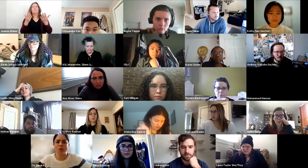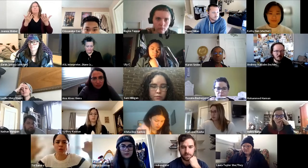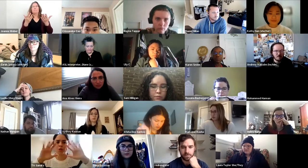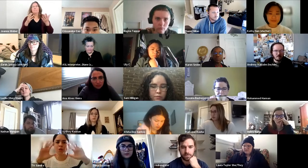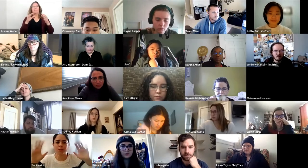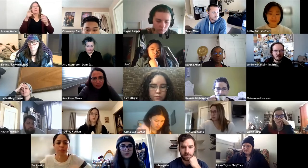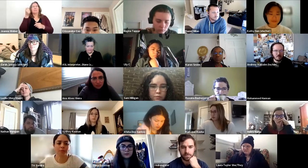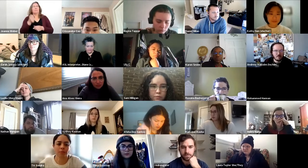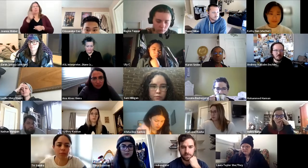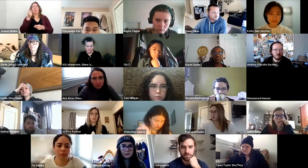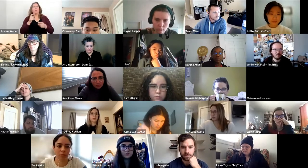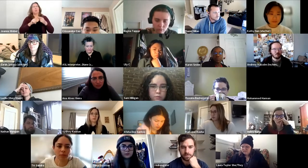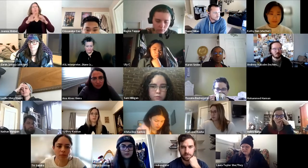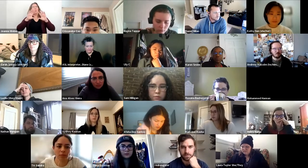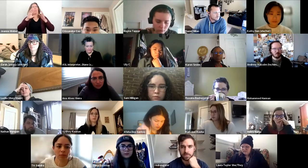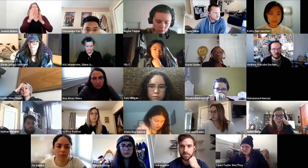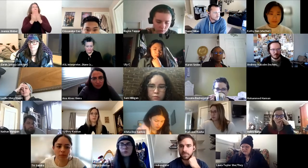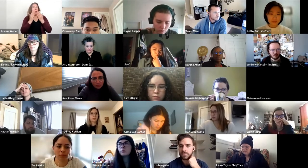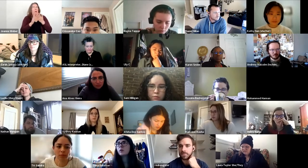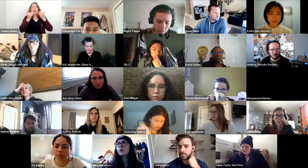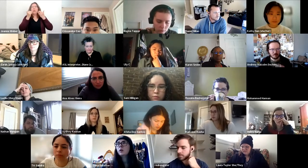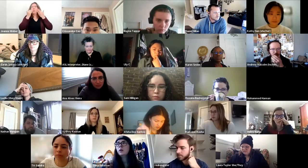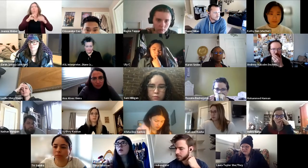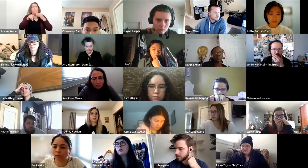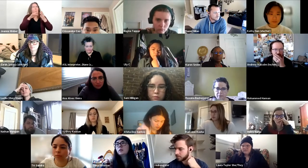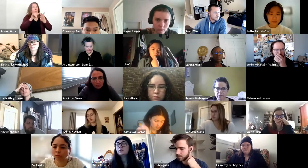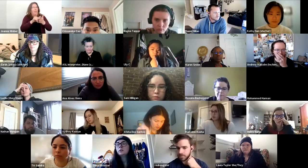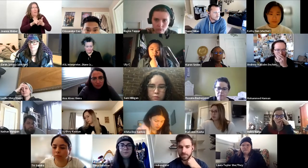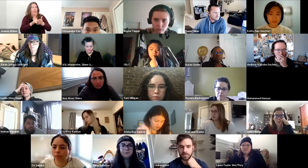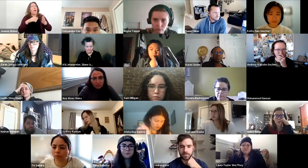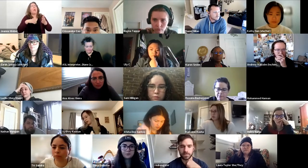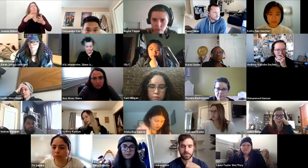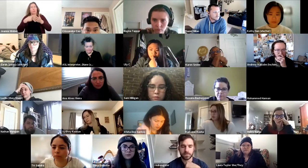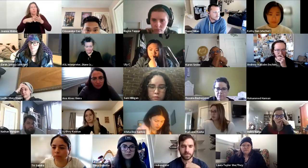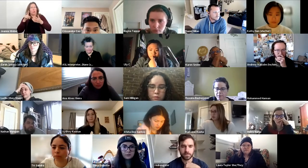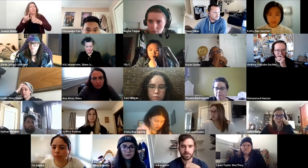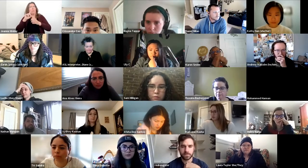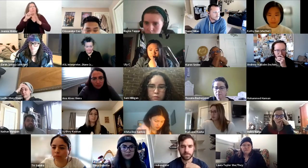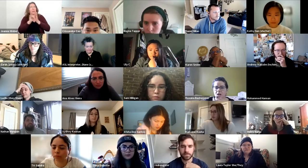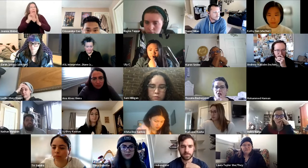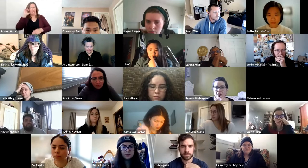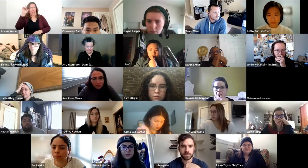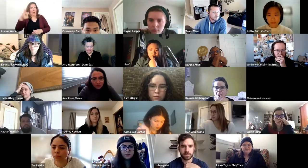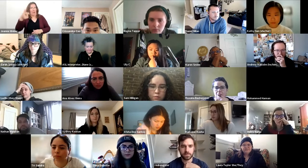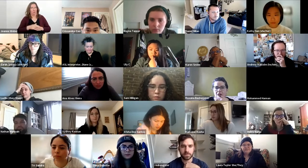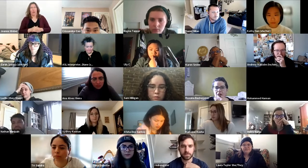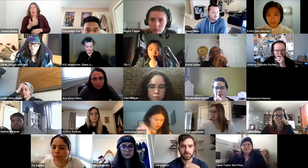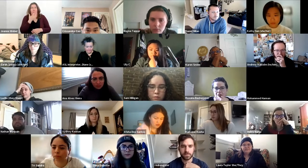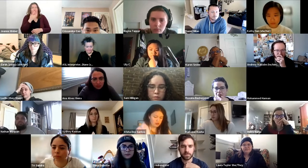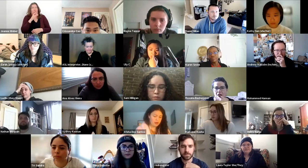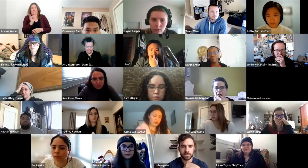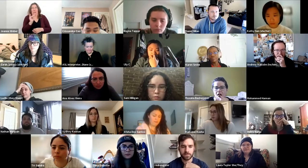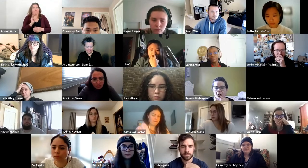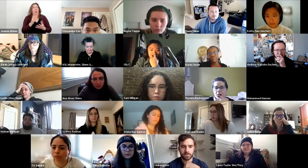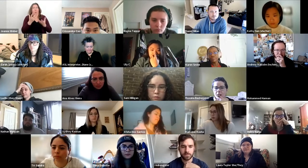And I guess there's some question about being able to get to use the textbook on a permanent basis and not just for